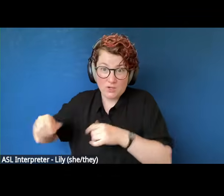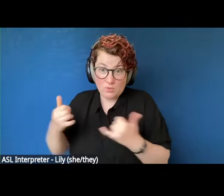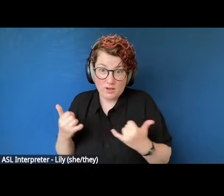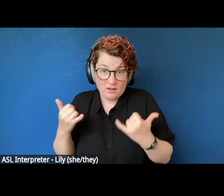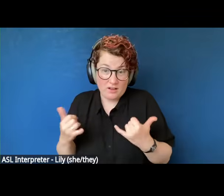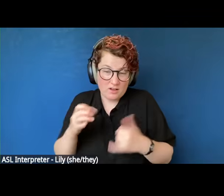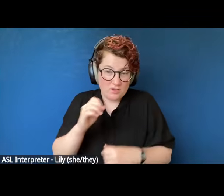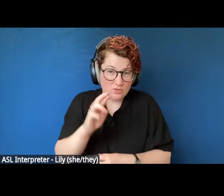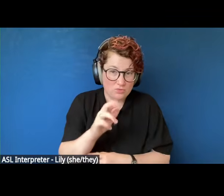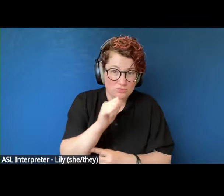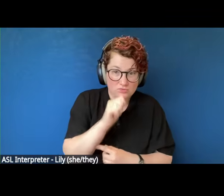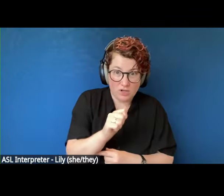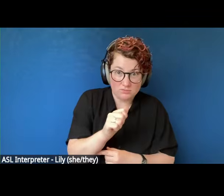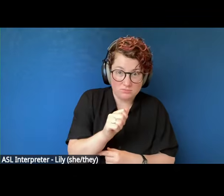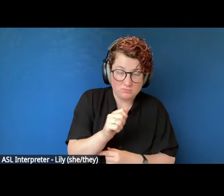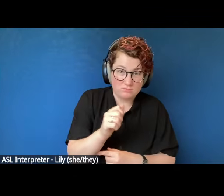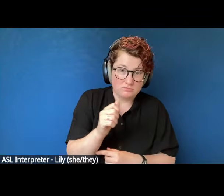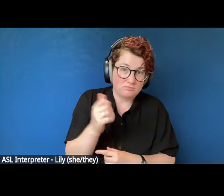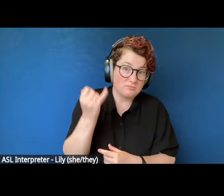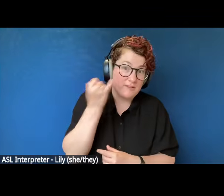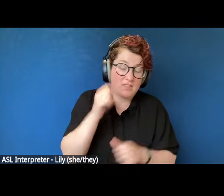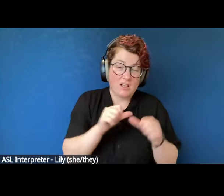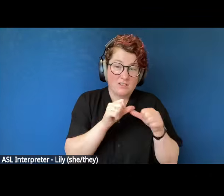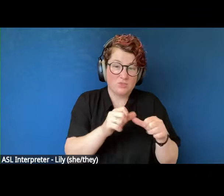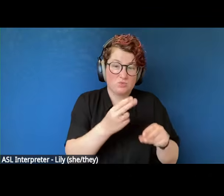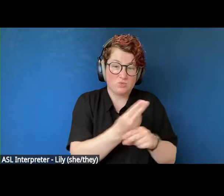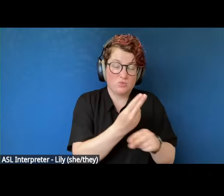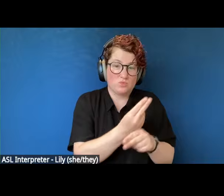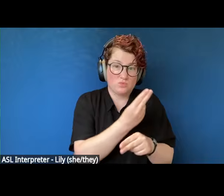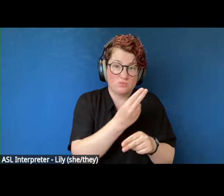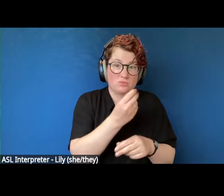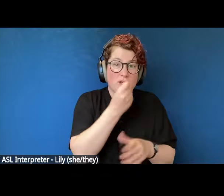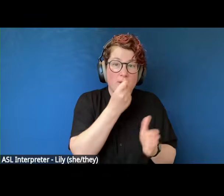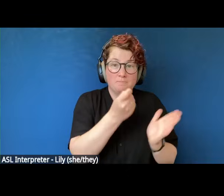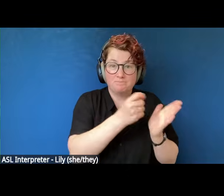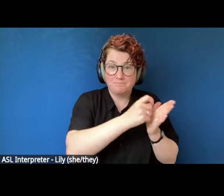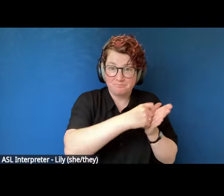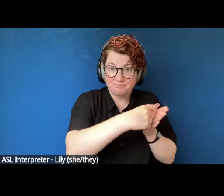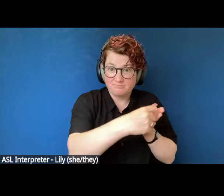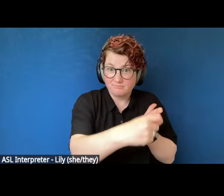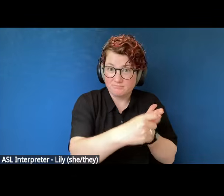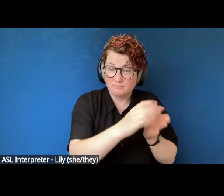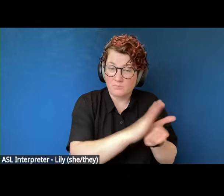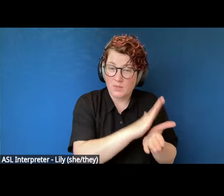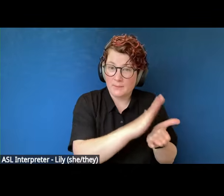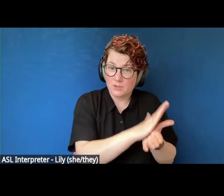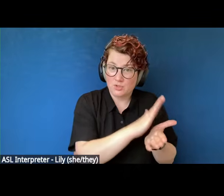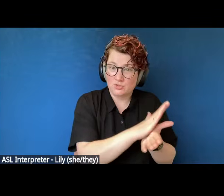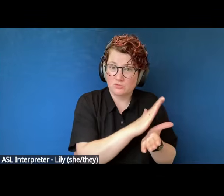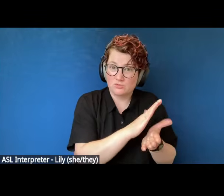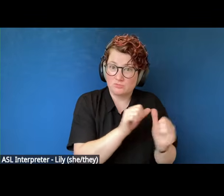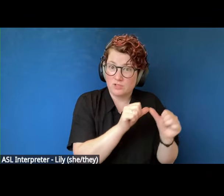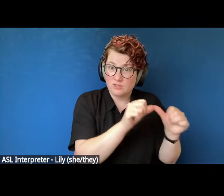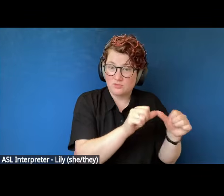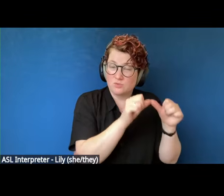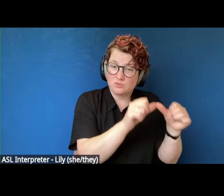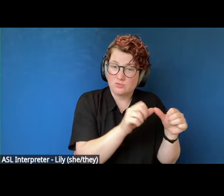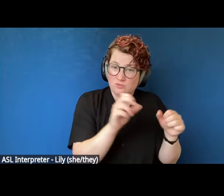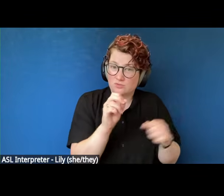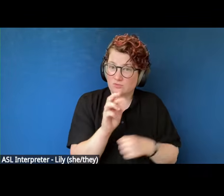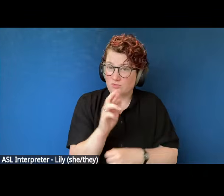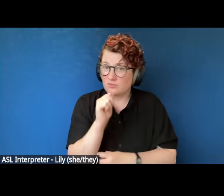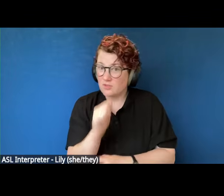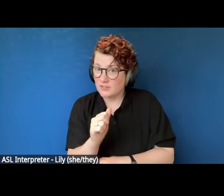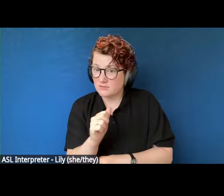they continue to use pen, pencil, and paper on an ongoing basis with at least